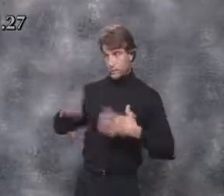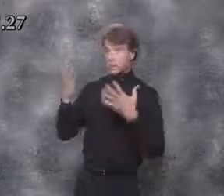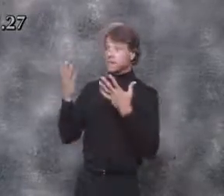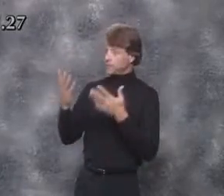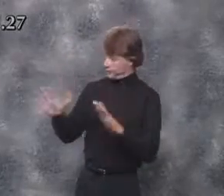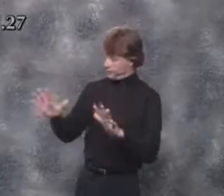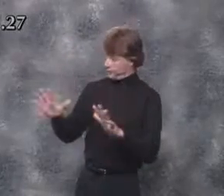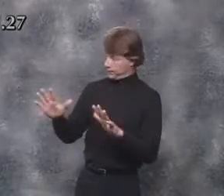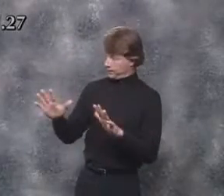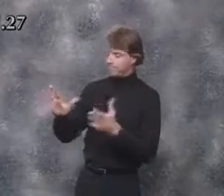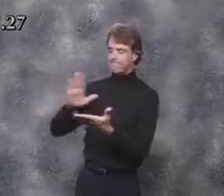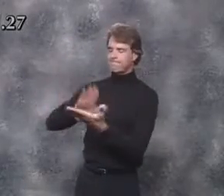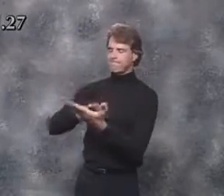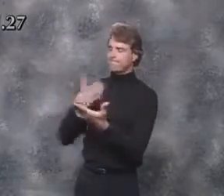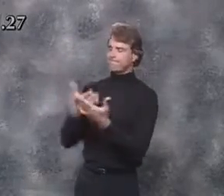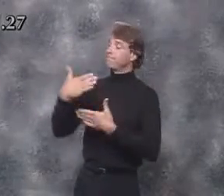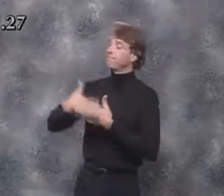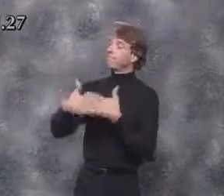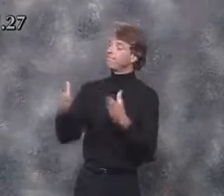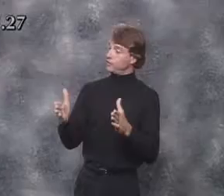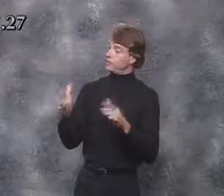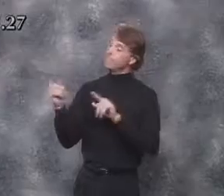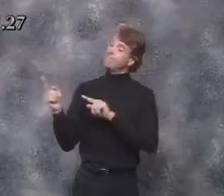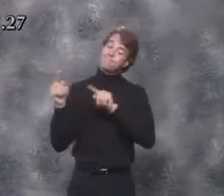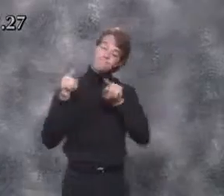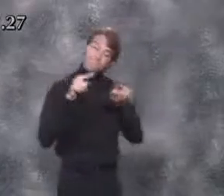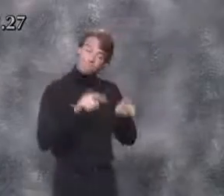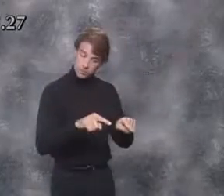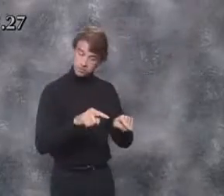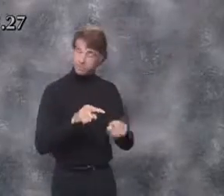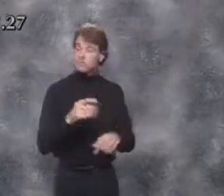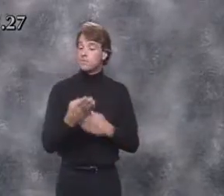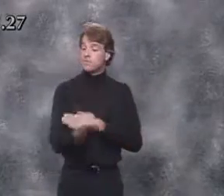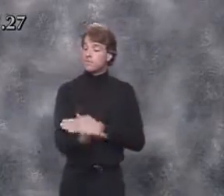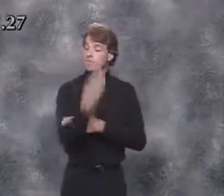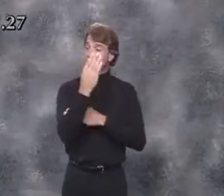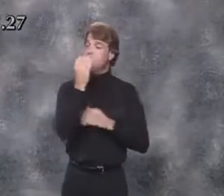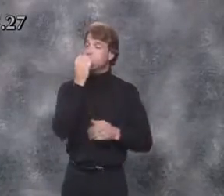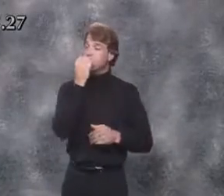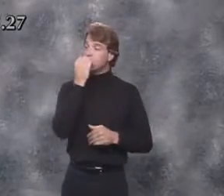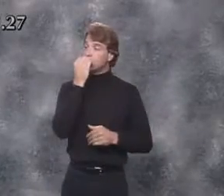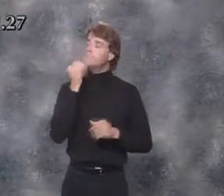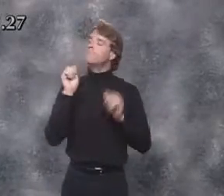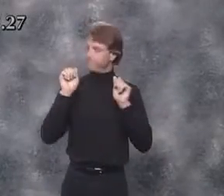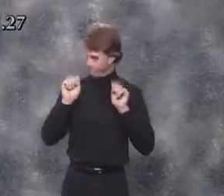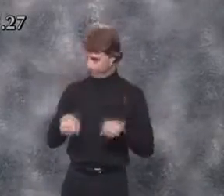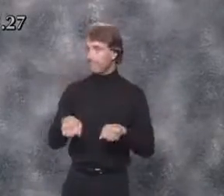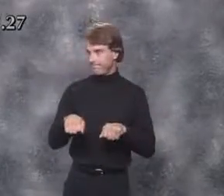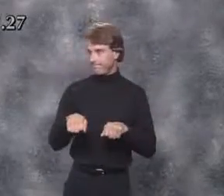dressed, and then you can come back to the kitchen and we'll have breakfast."